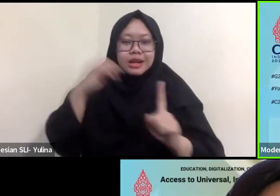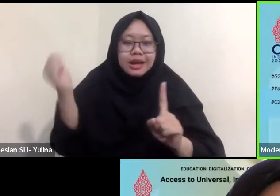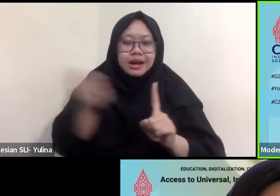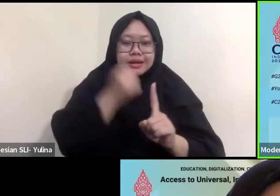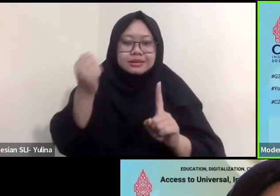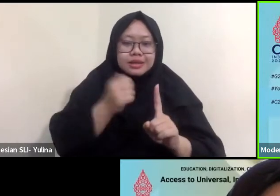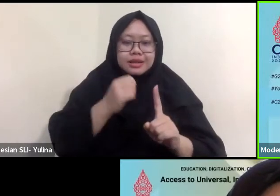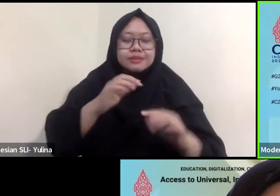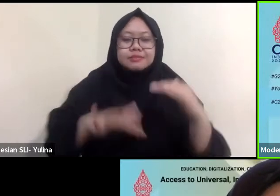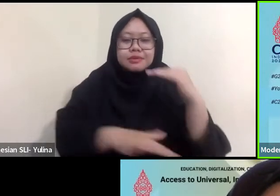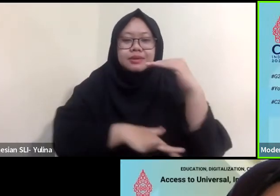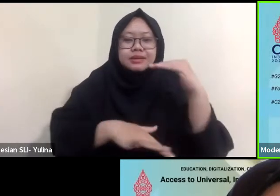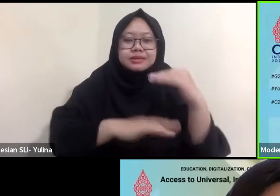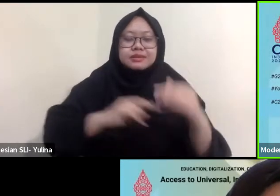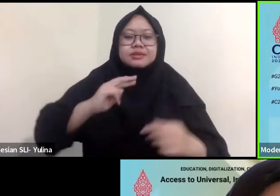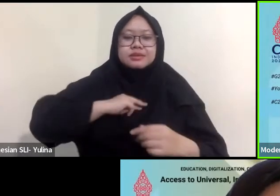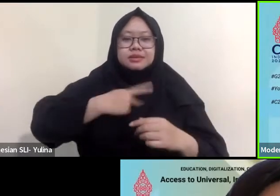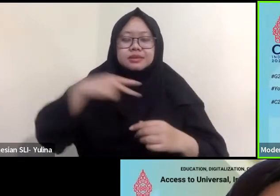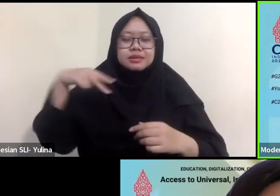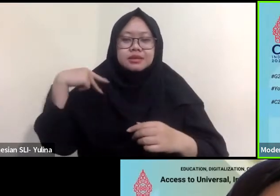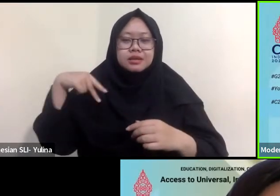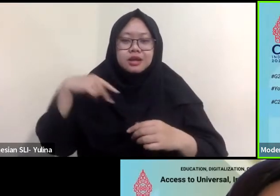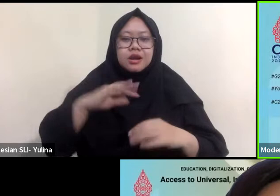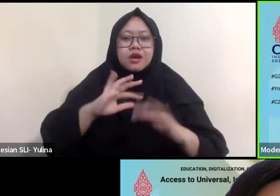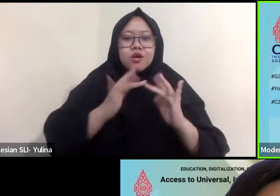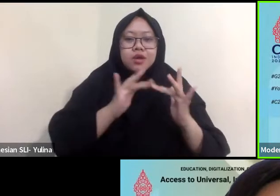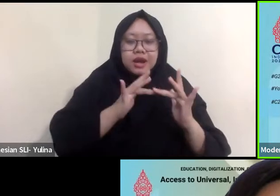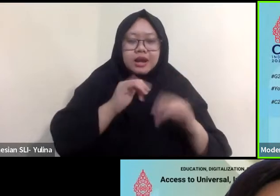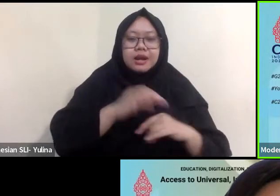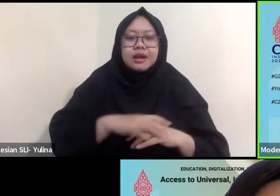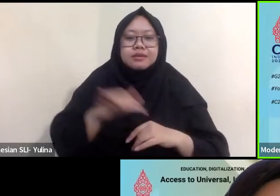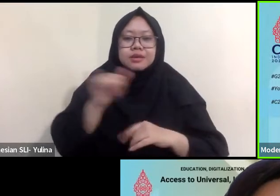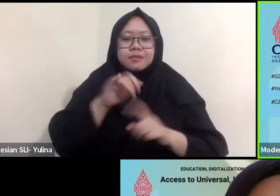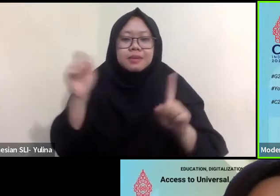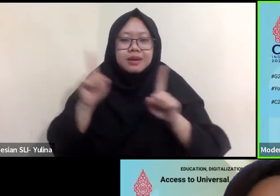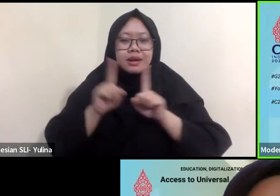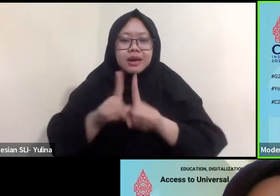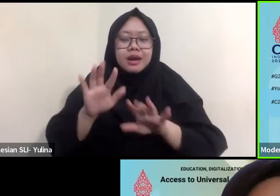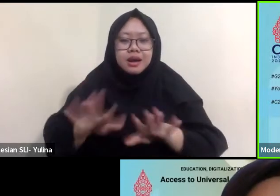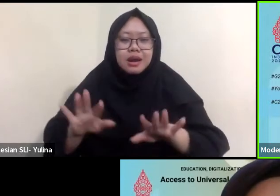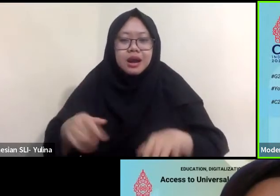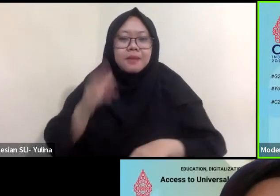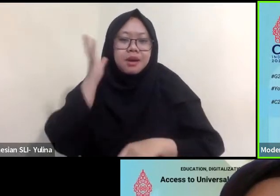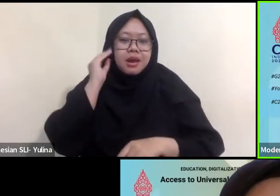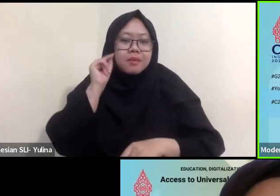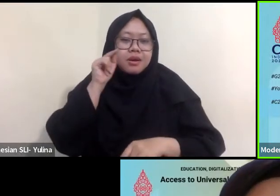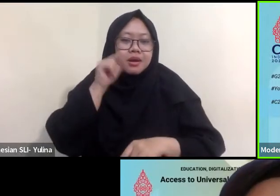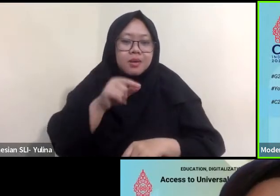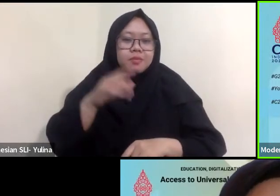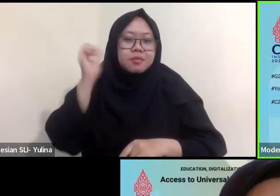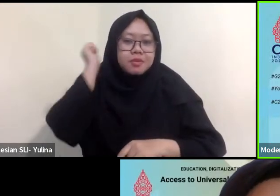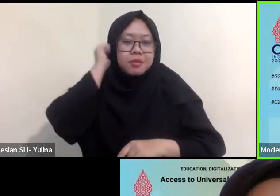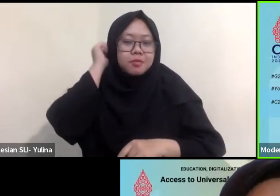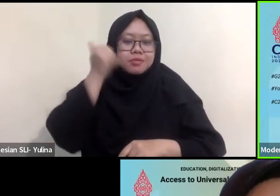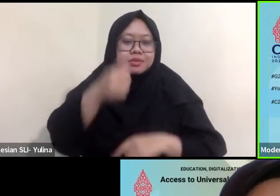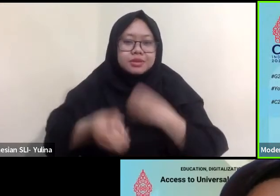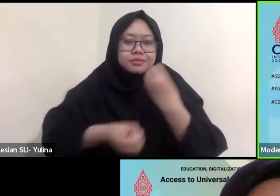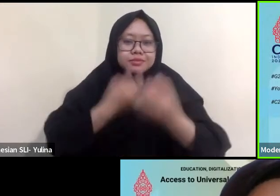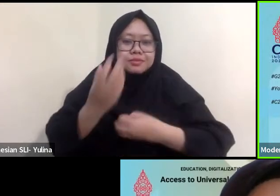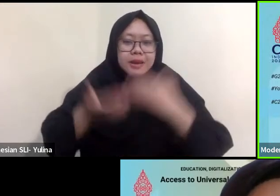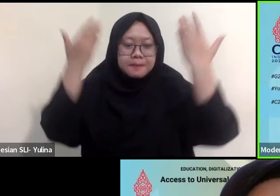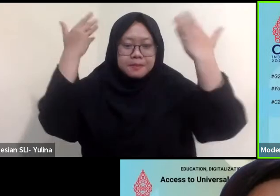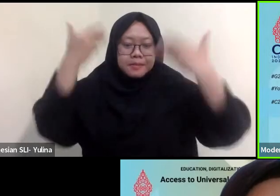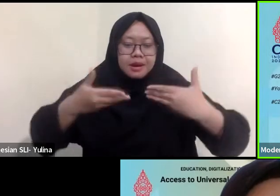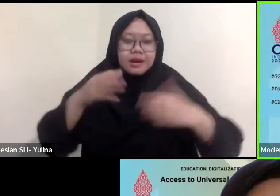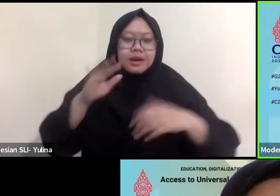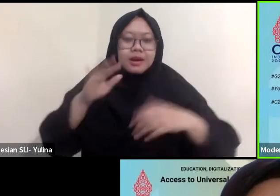about your personal experience as a young female yourself. So can you tell us the role of youth to bring about positive change